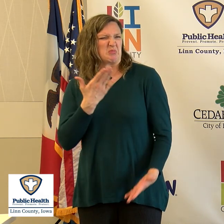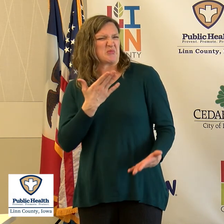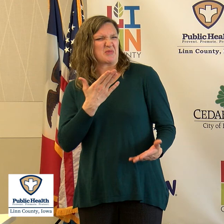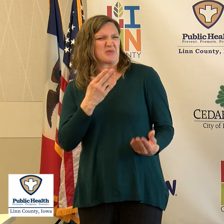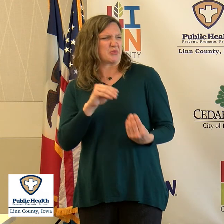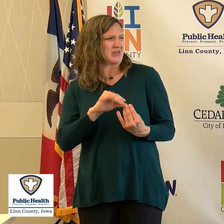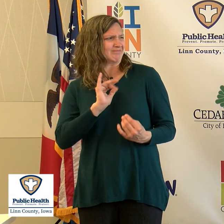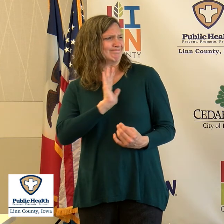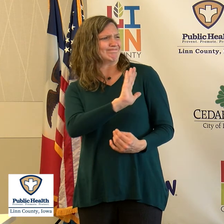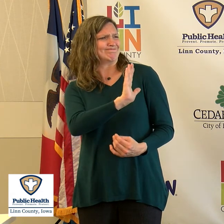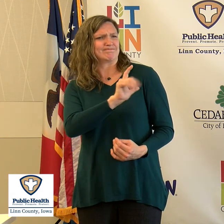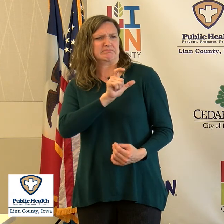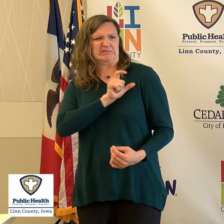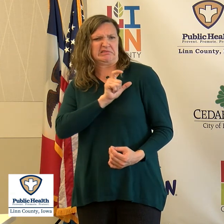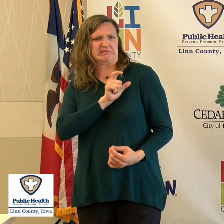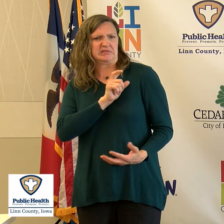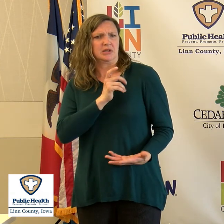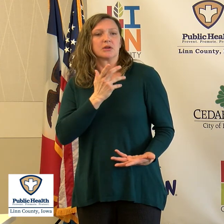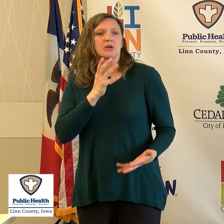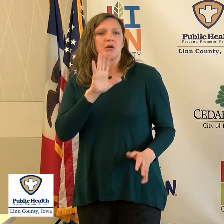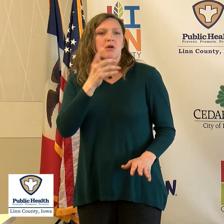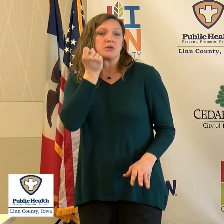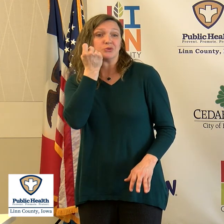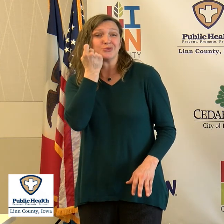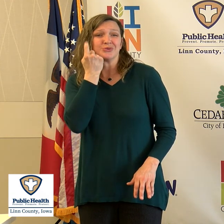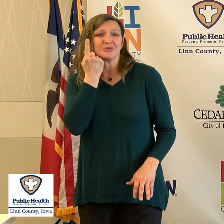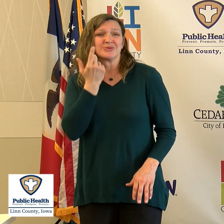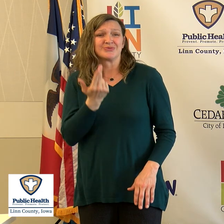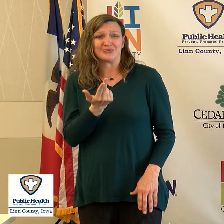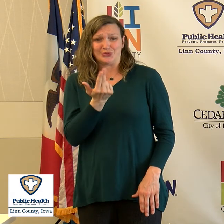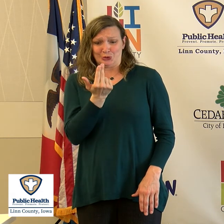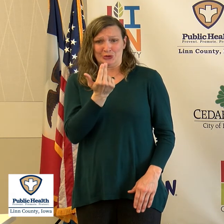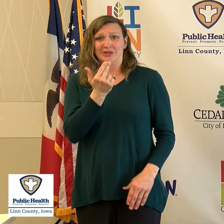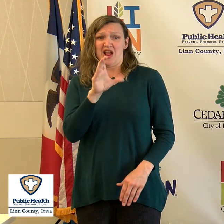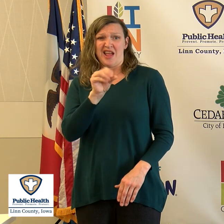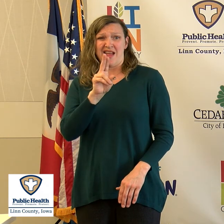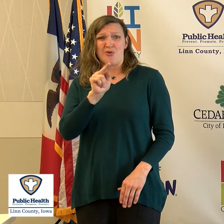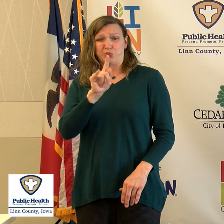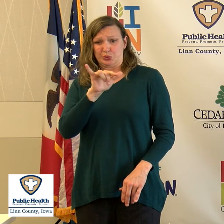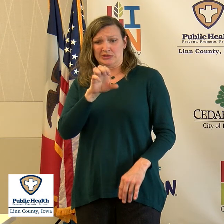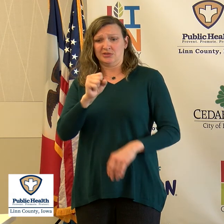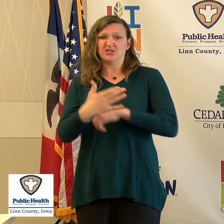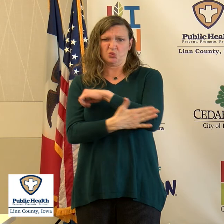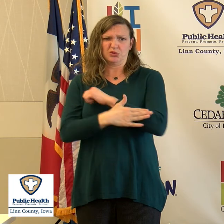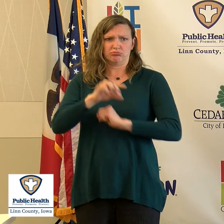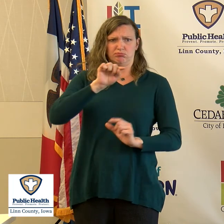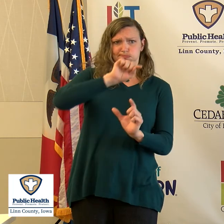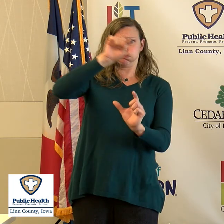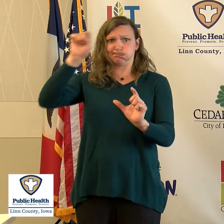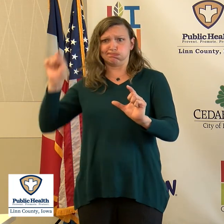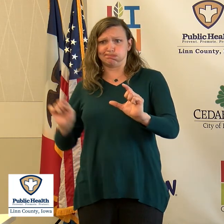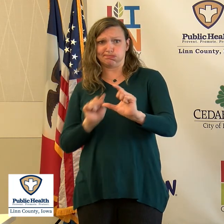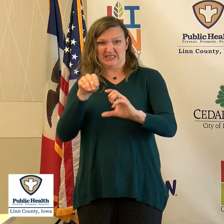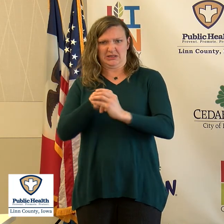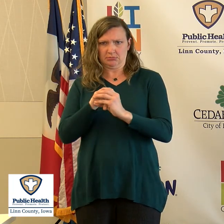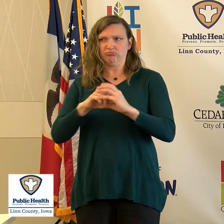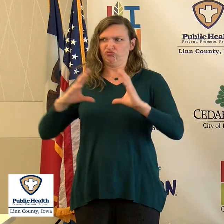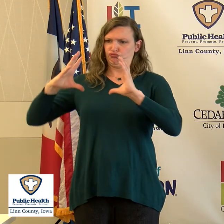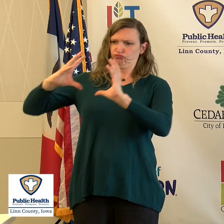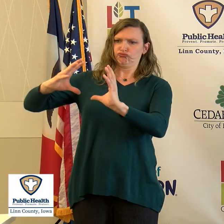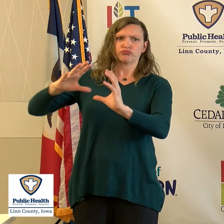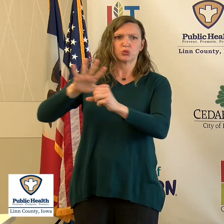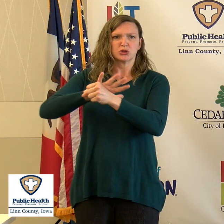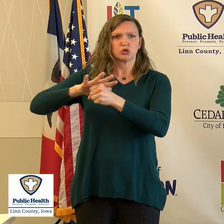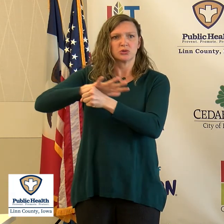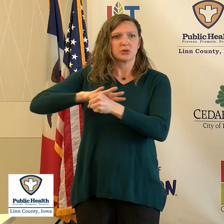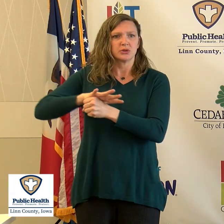it's not just Linn County in this region, 13 other counties included as well, is there any sort of coordination with those other counties as far